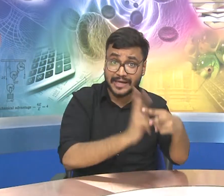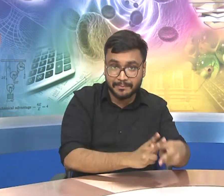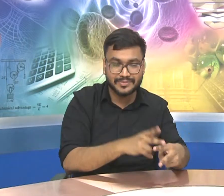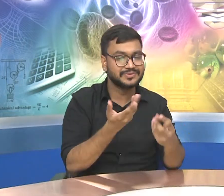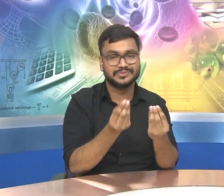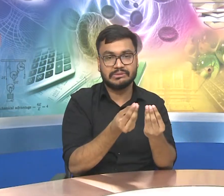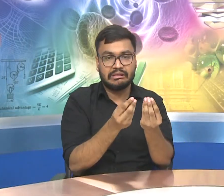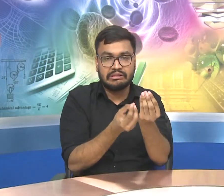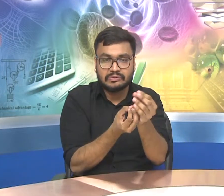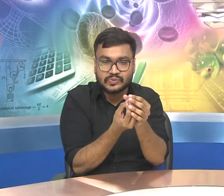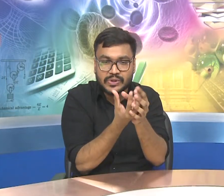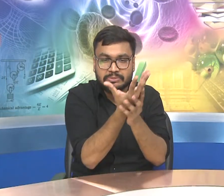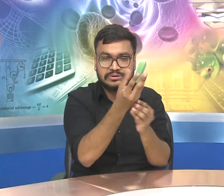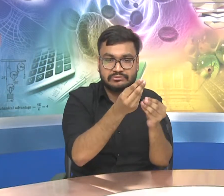That is, they are